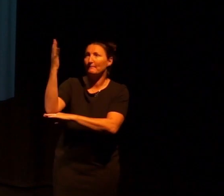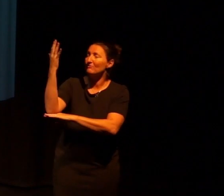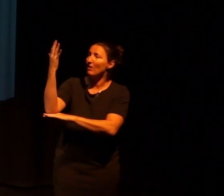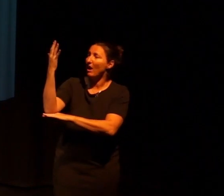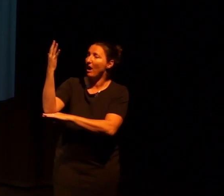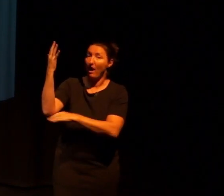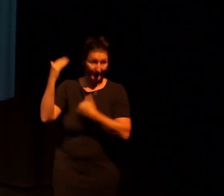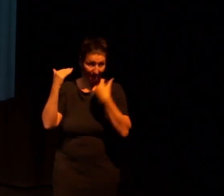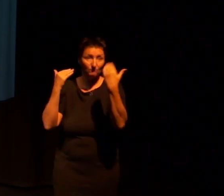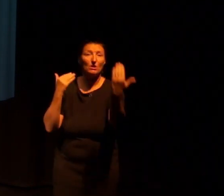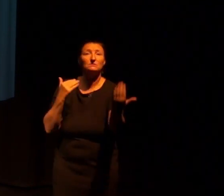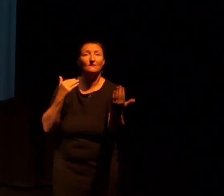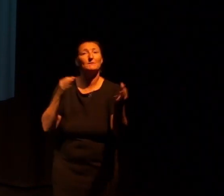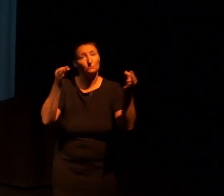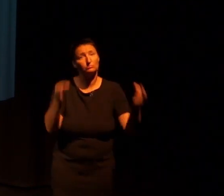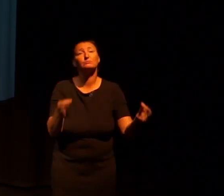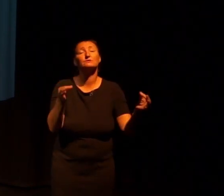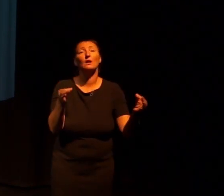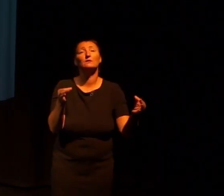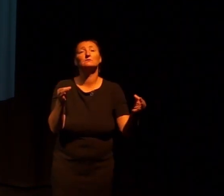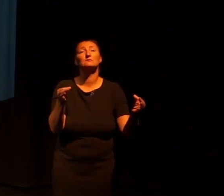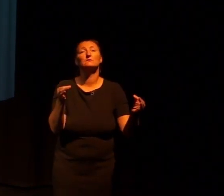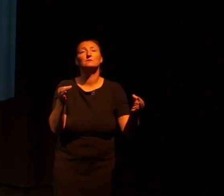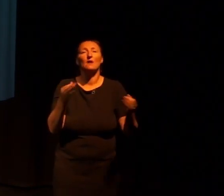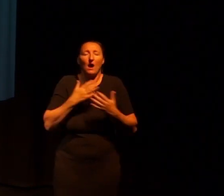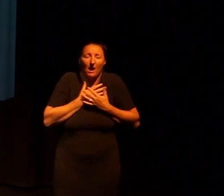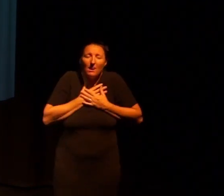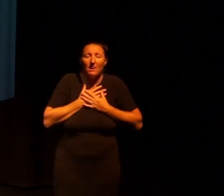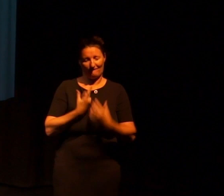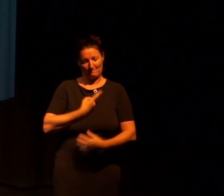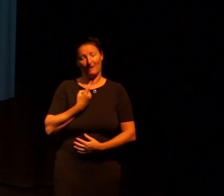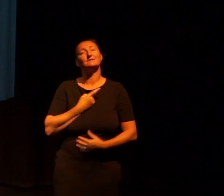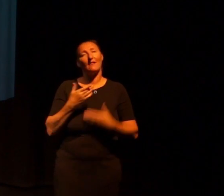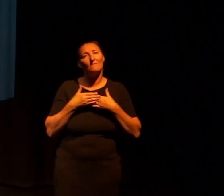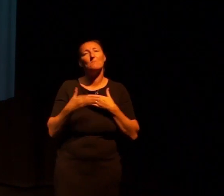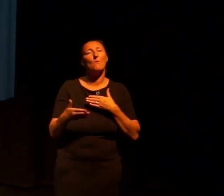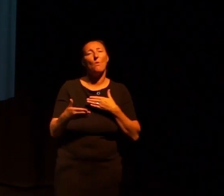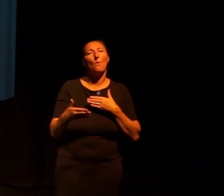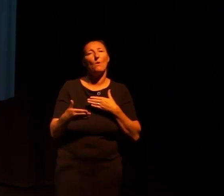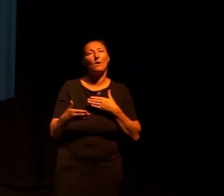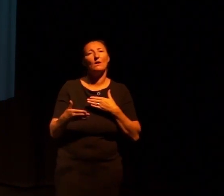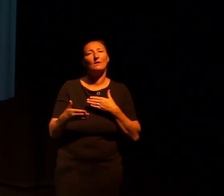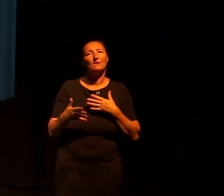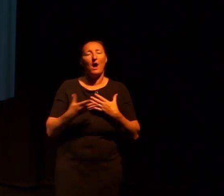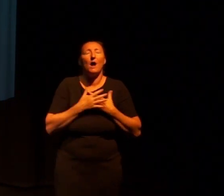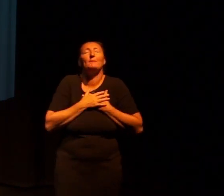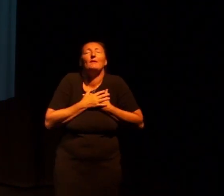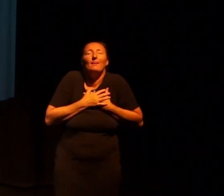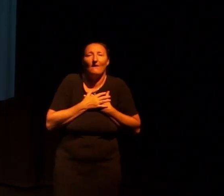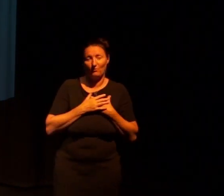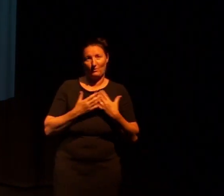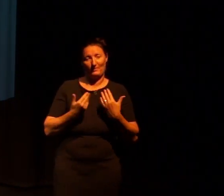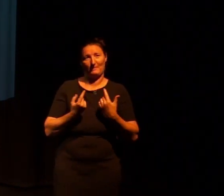of me, to be precise, and loving my presence a little more, being in love with my